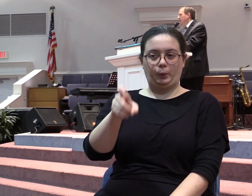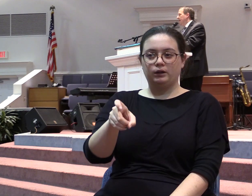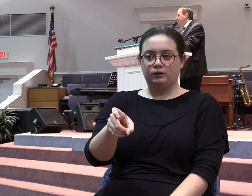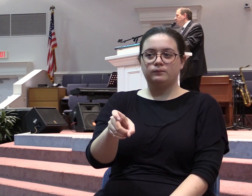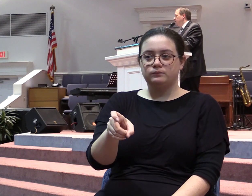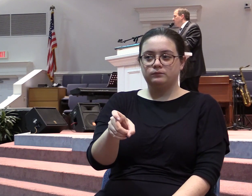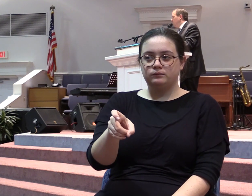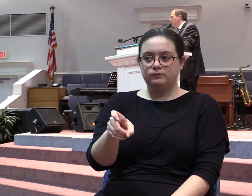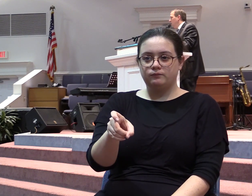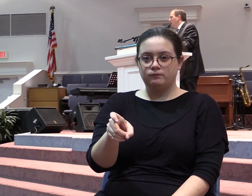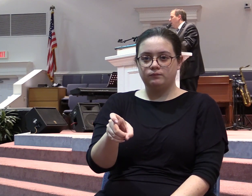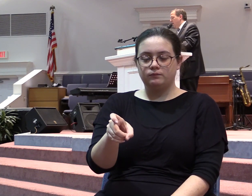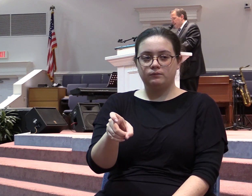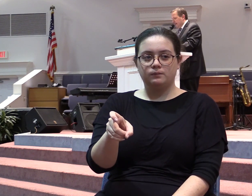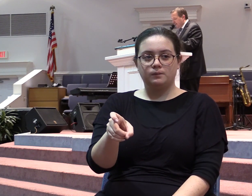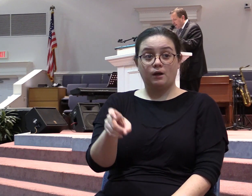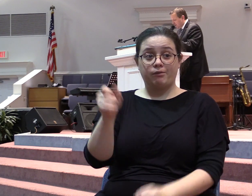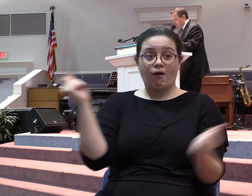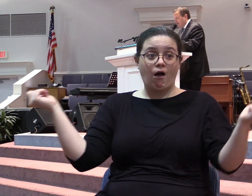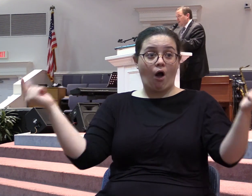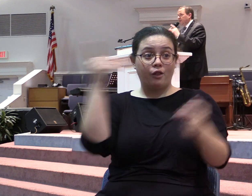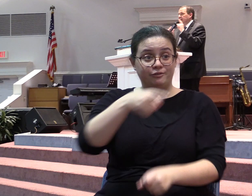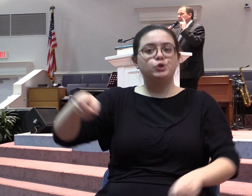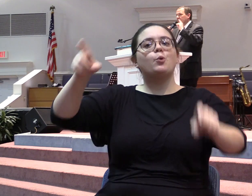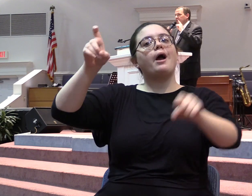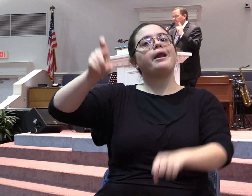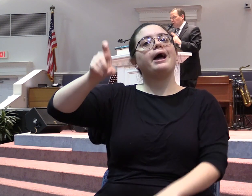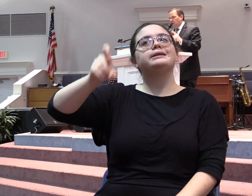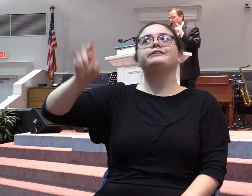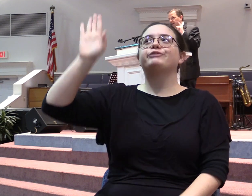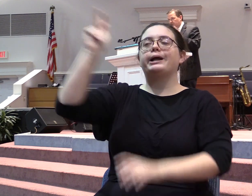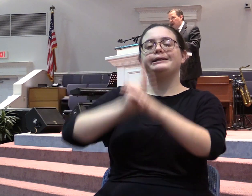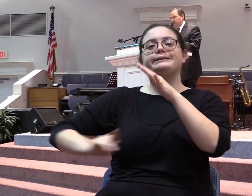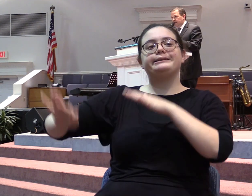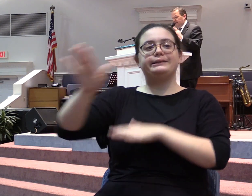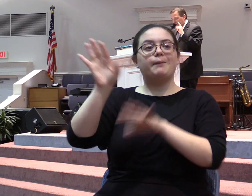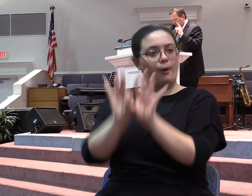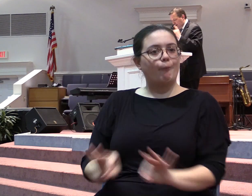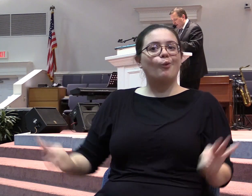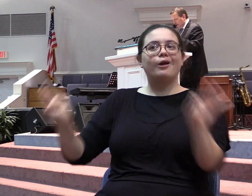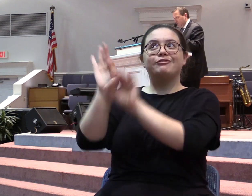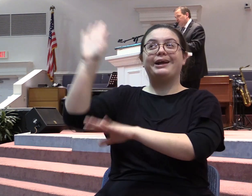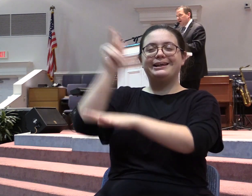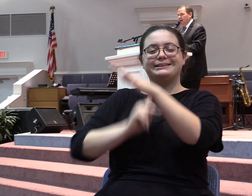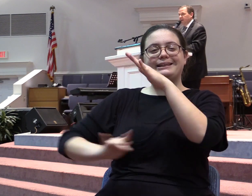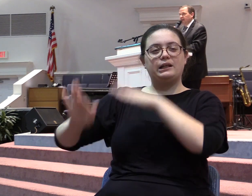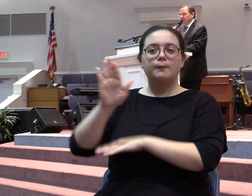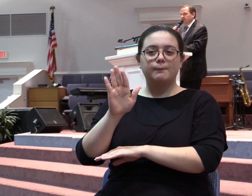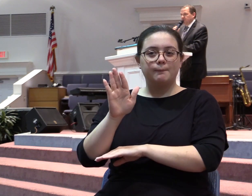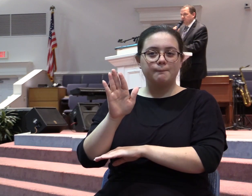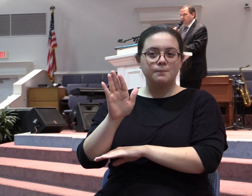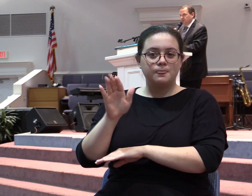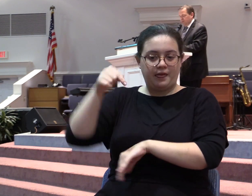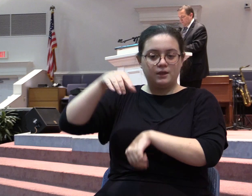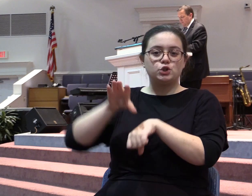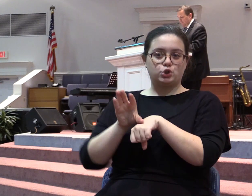Just like each of you are a necessary and important commodity in the kingdom of God and in